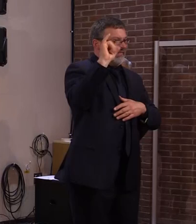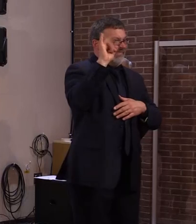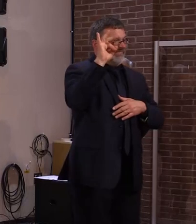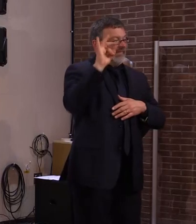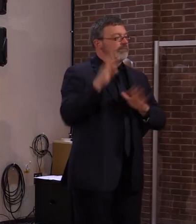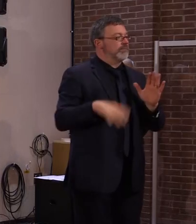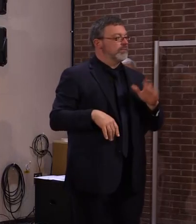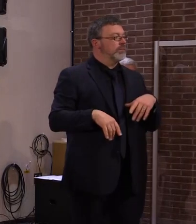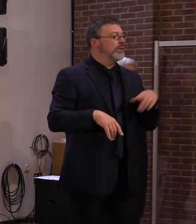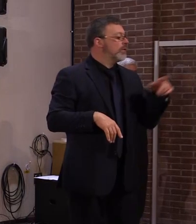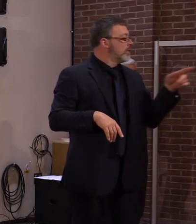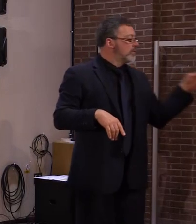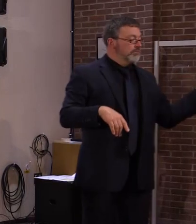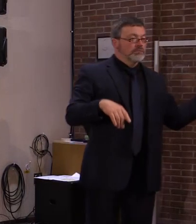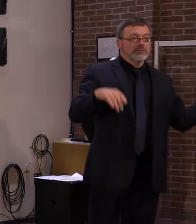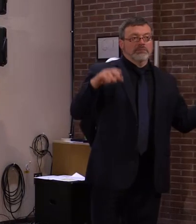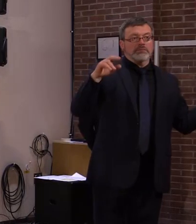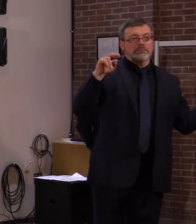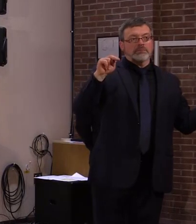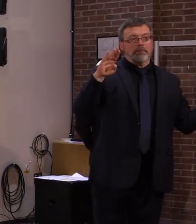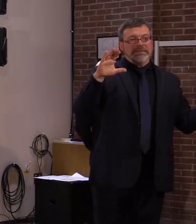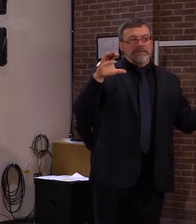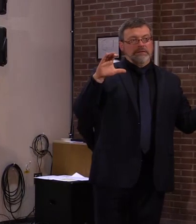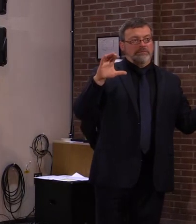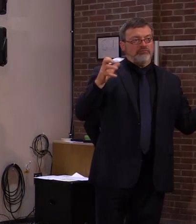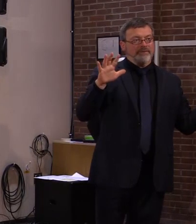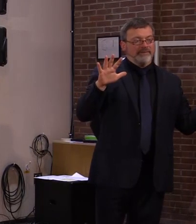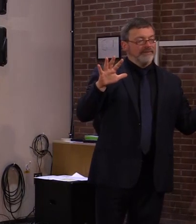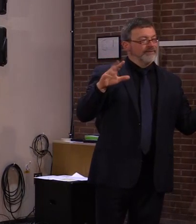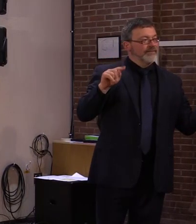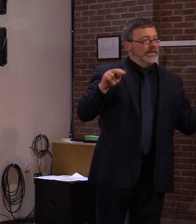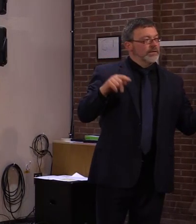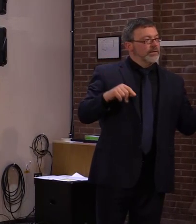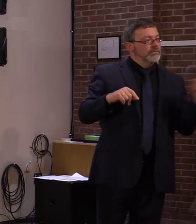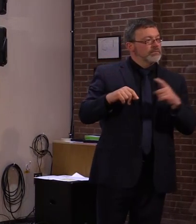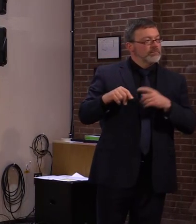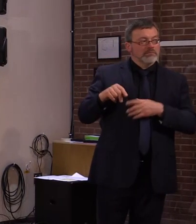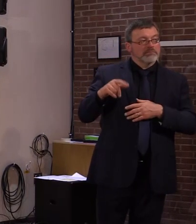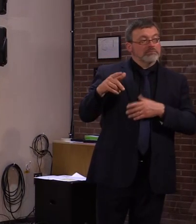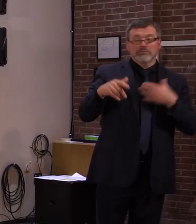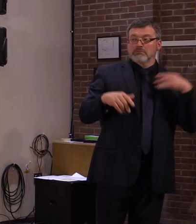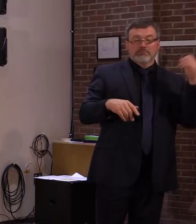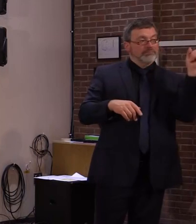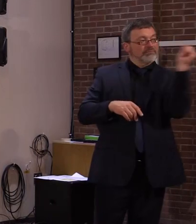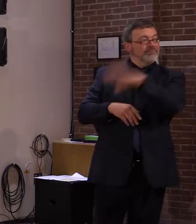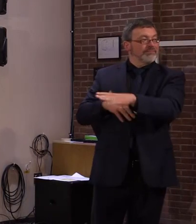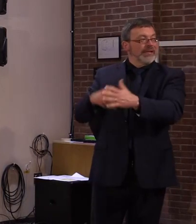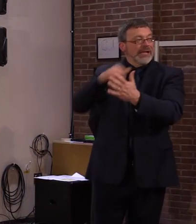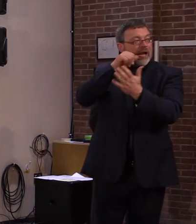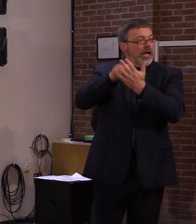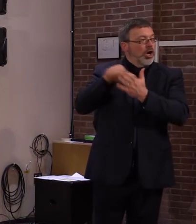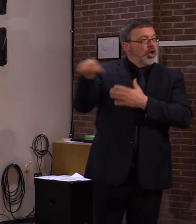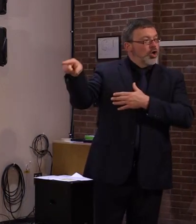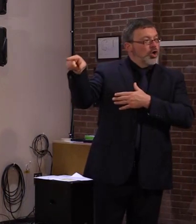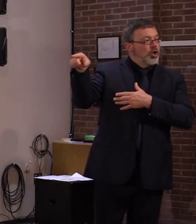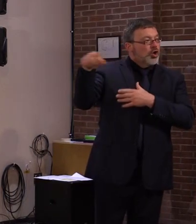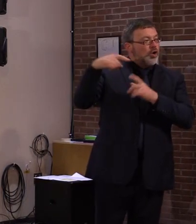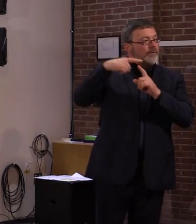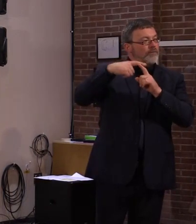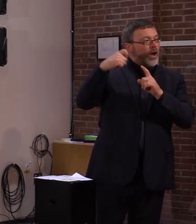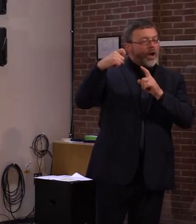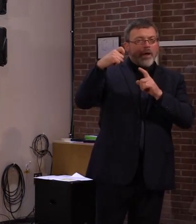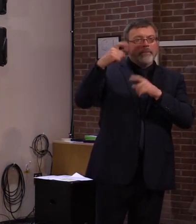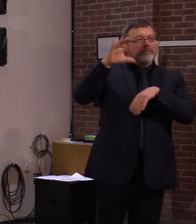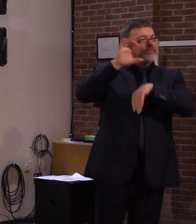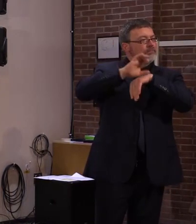Governor, as you know, you've got a letter today from Vermont Interfaith Action. They are most unhappy